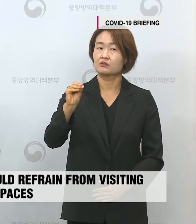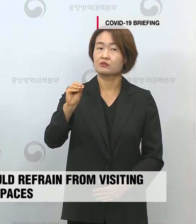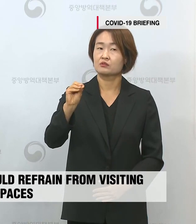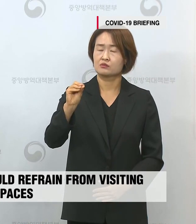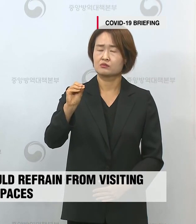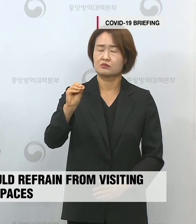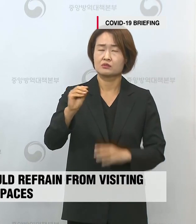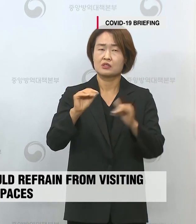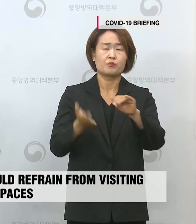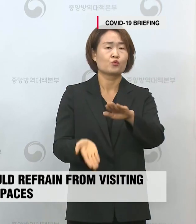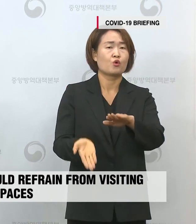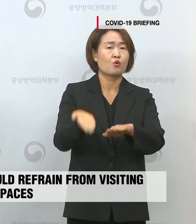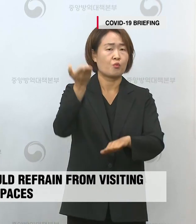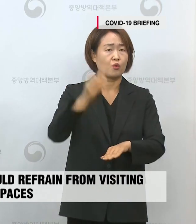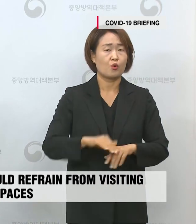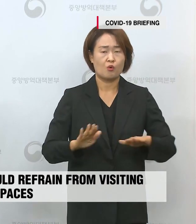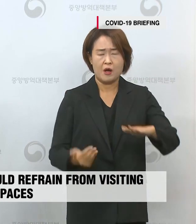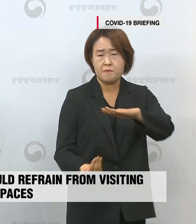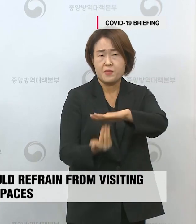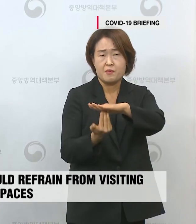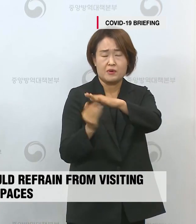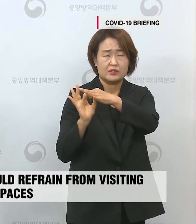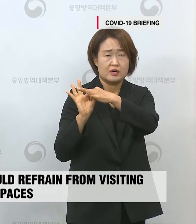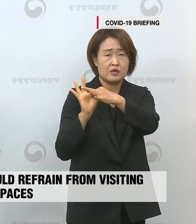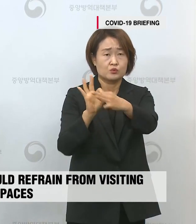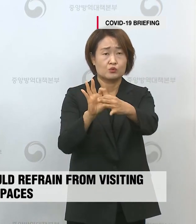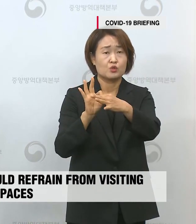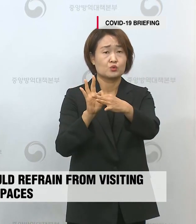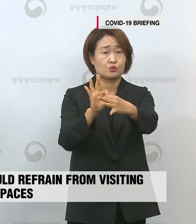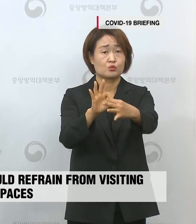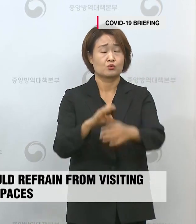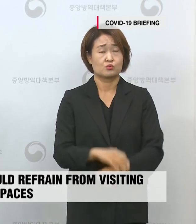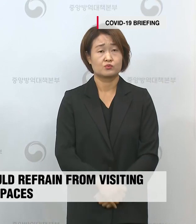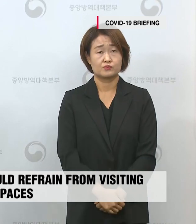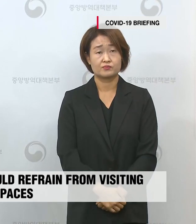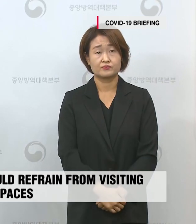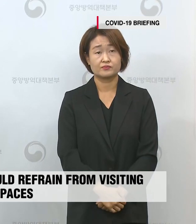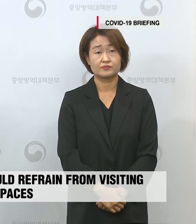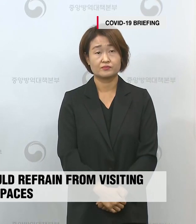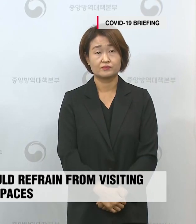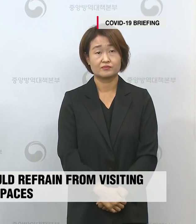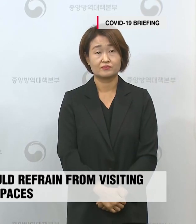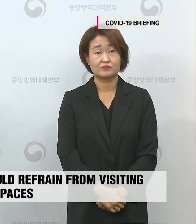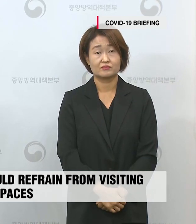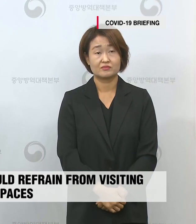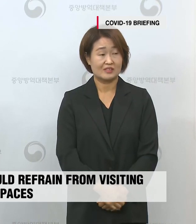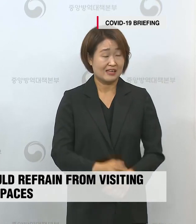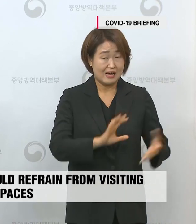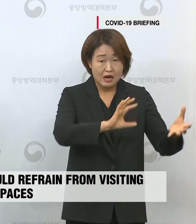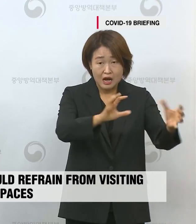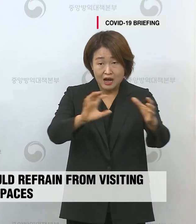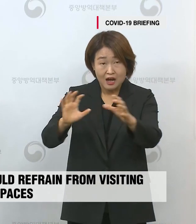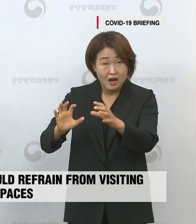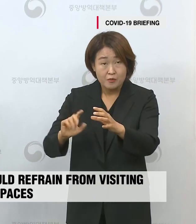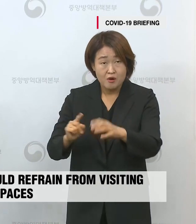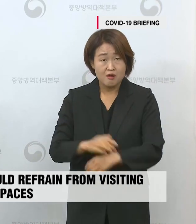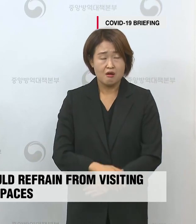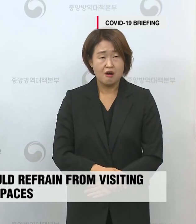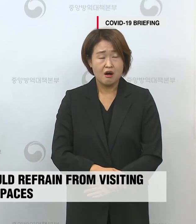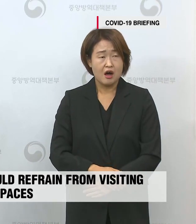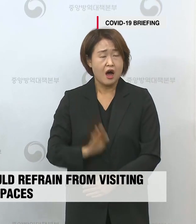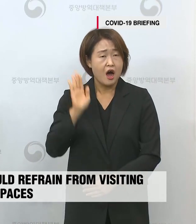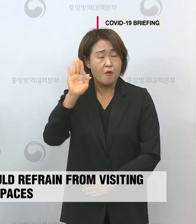also have over 200,000 new daily cases, and it is writing a new record history on a daily